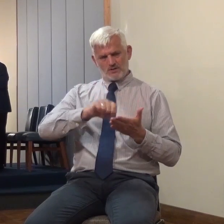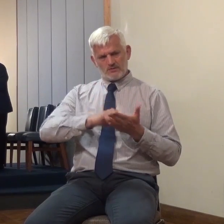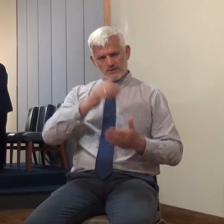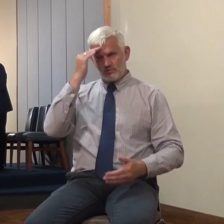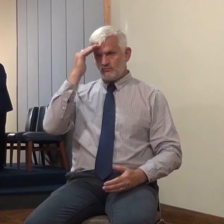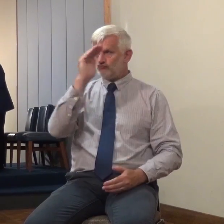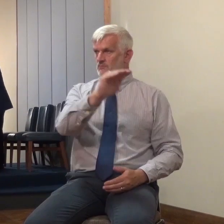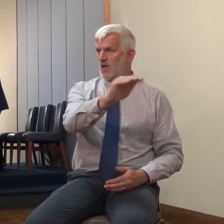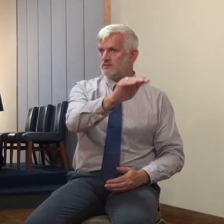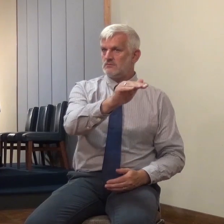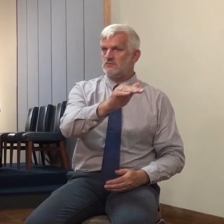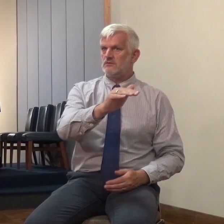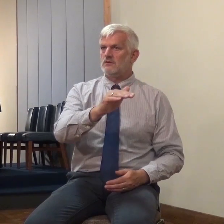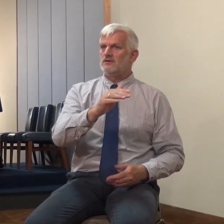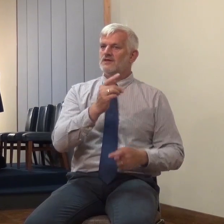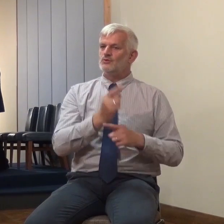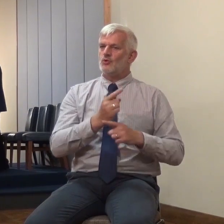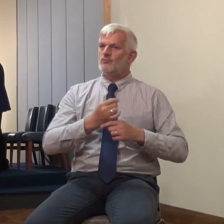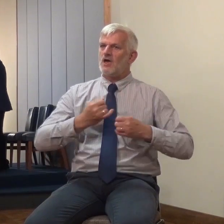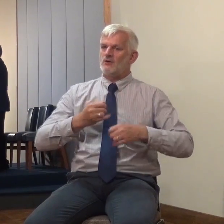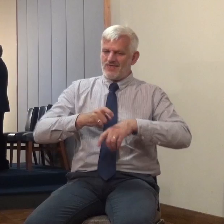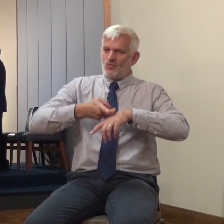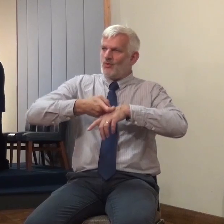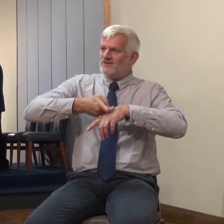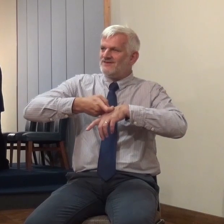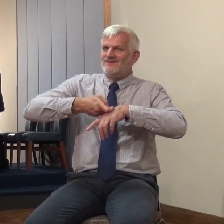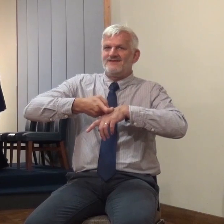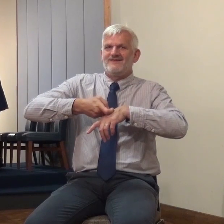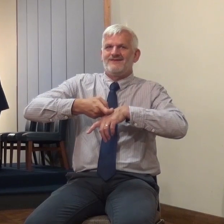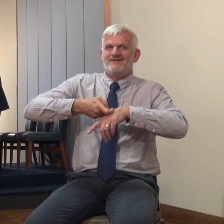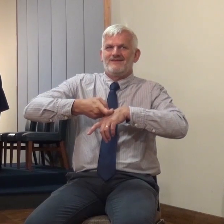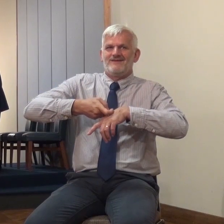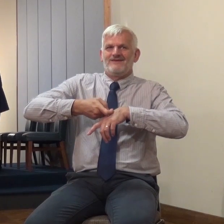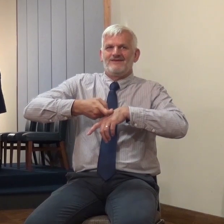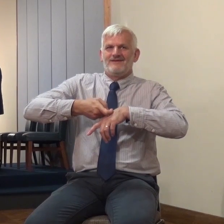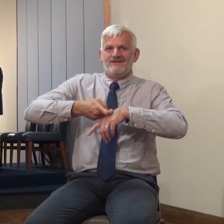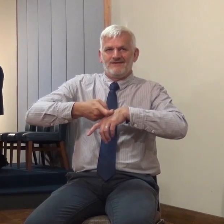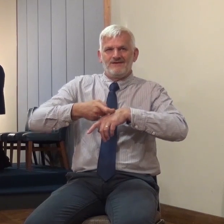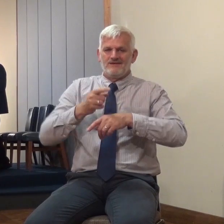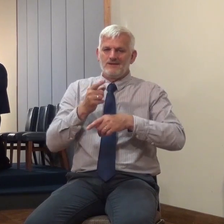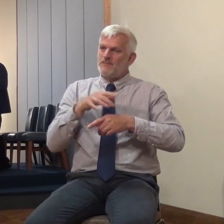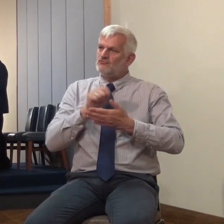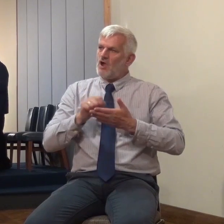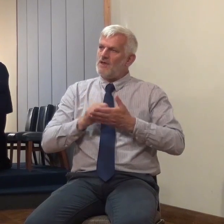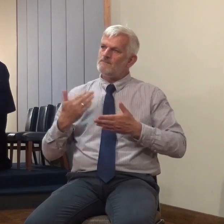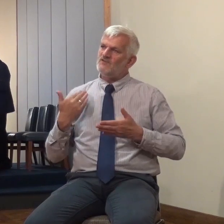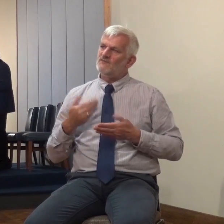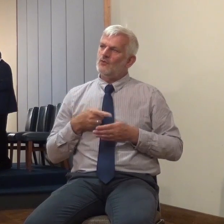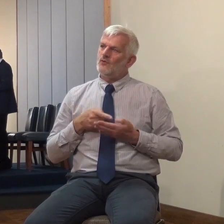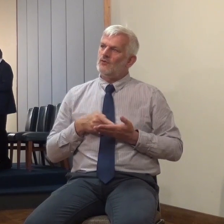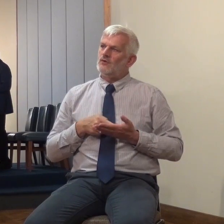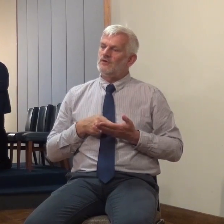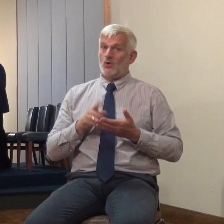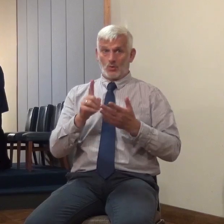Paul describe the infirmity that he is now speaking of in 2 Corinthians in chapter 12. So going